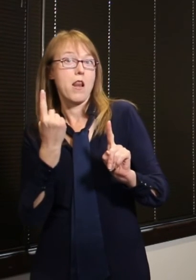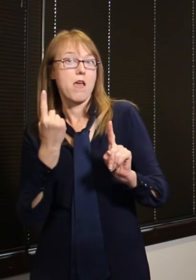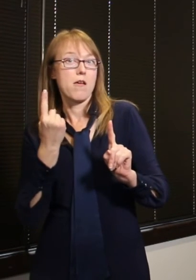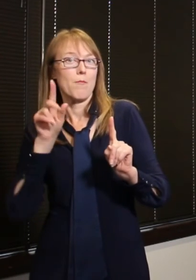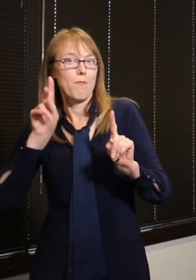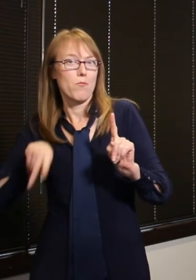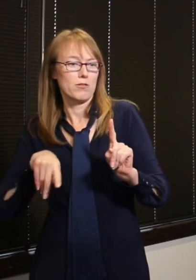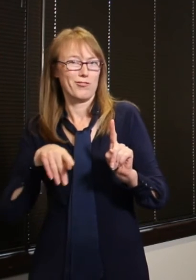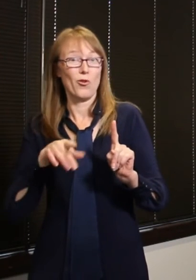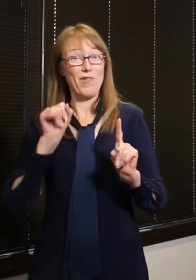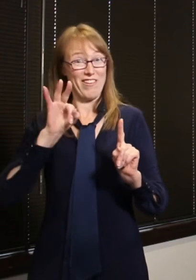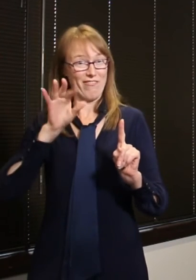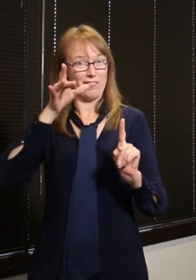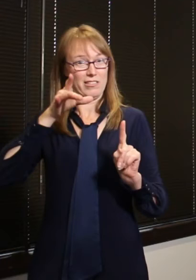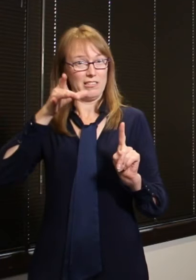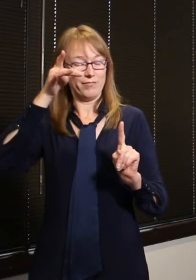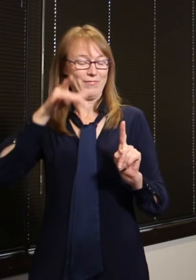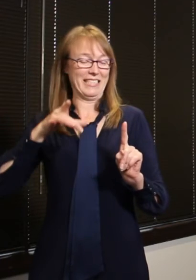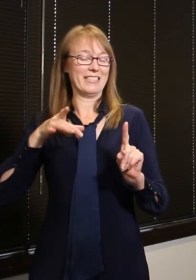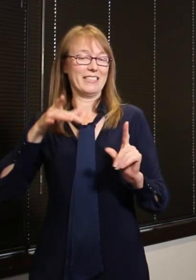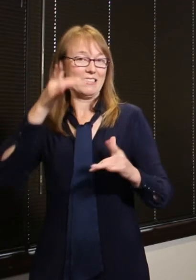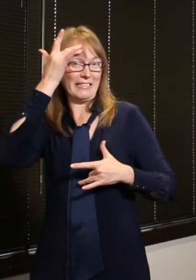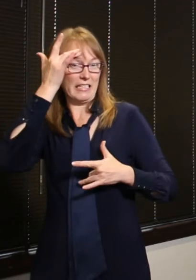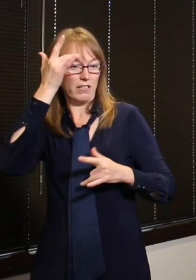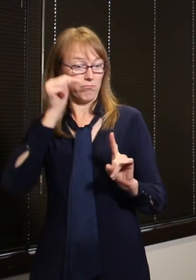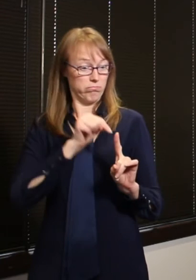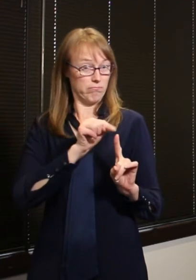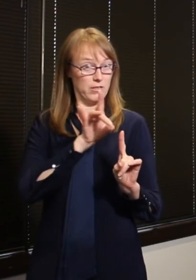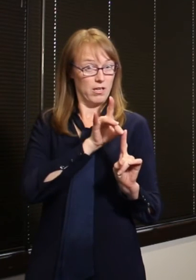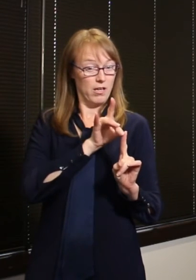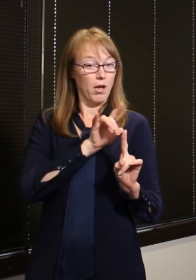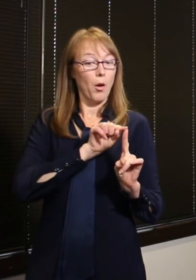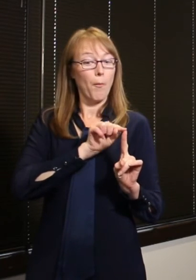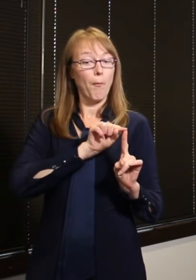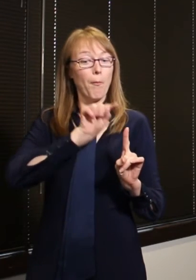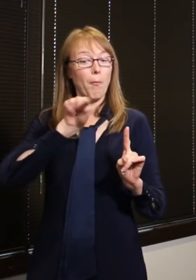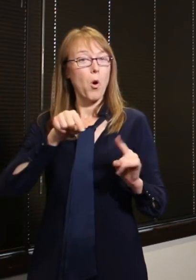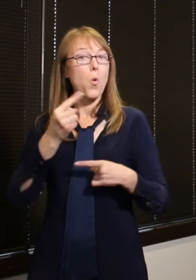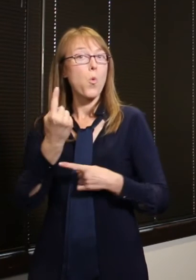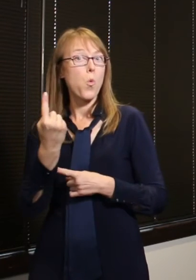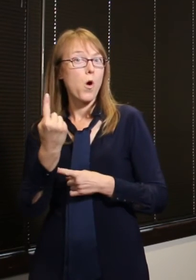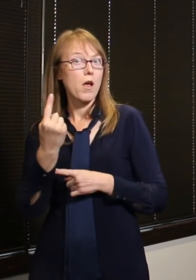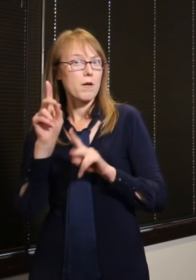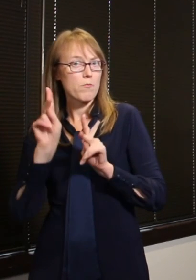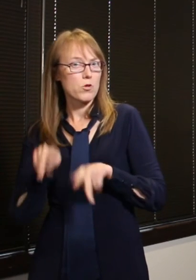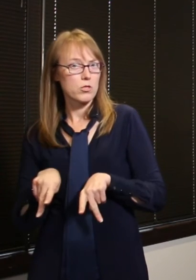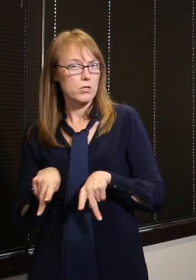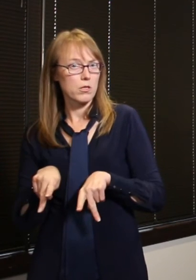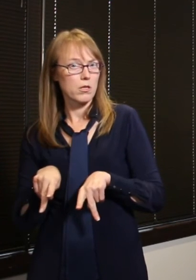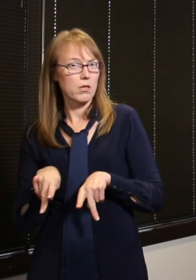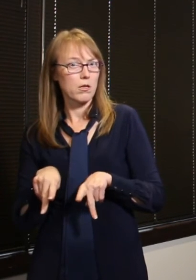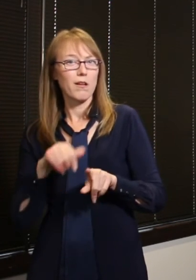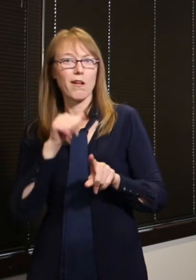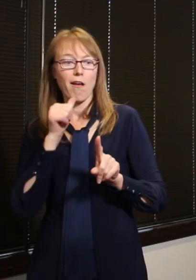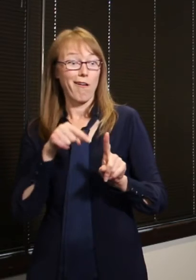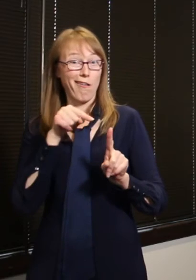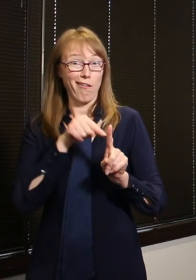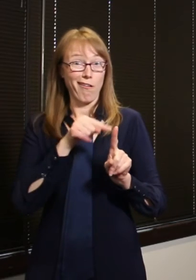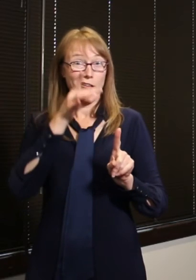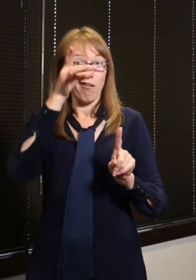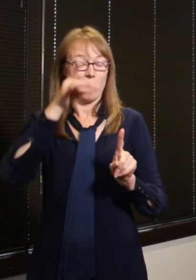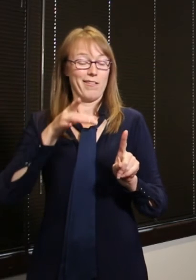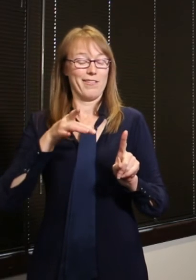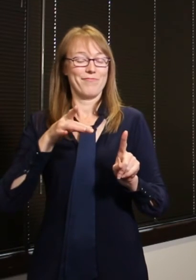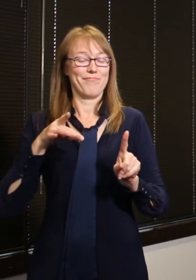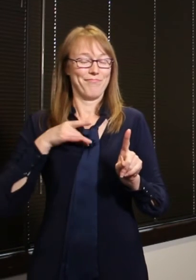very low barrier tool that we can use to really impact the transmission of virus in the community.